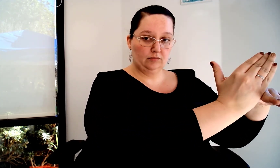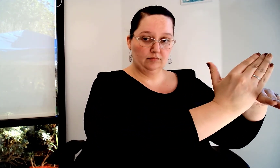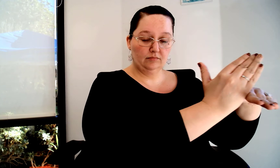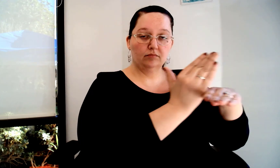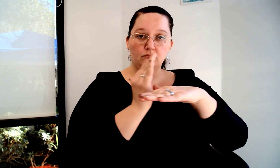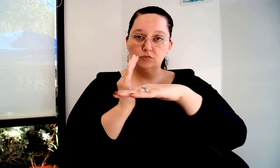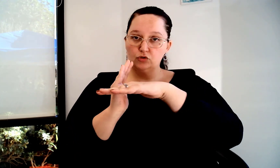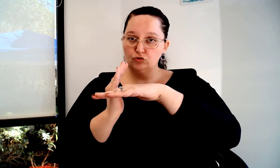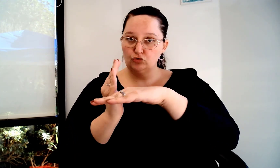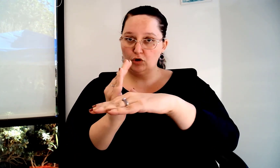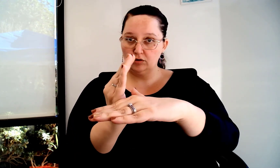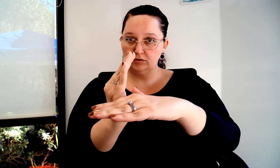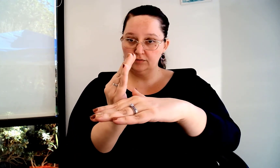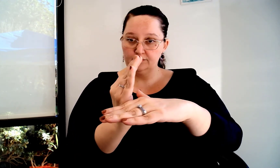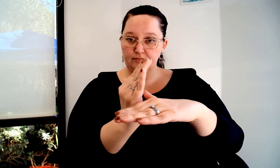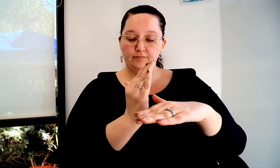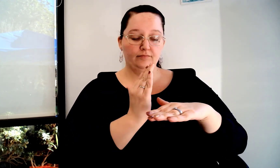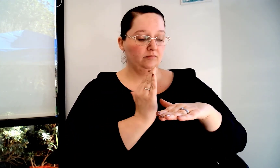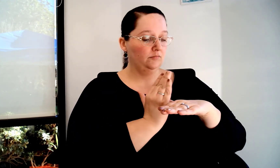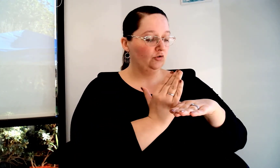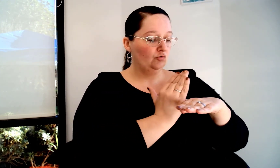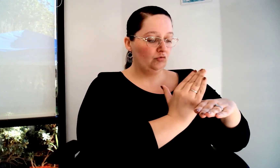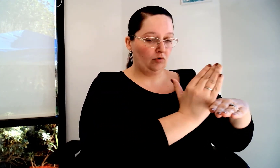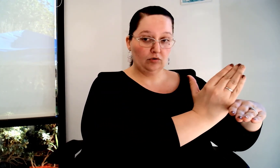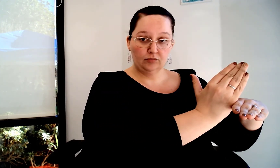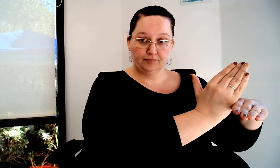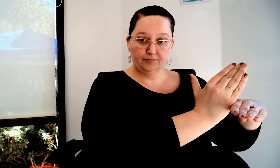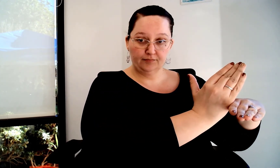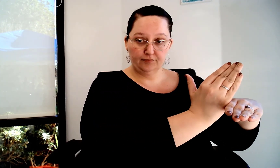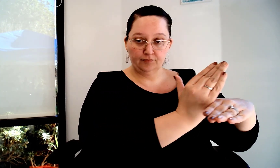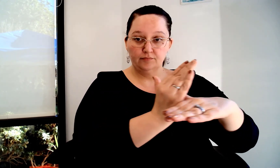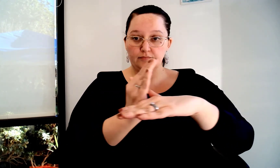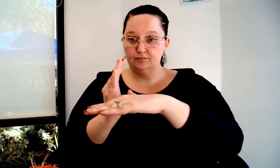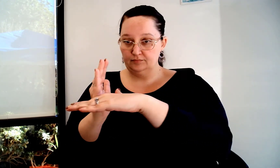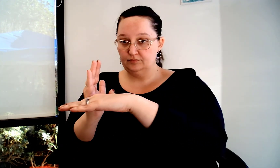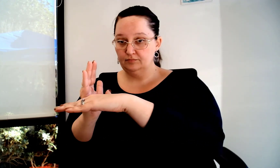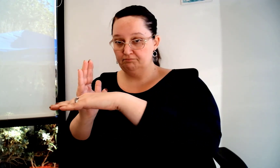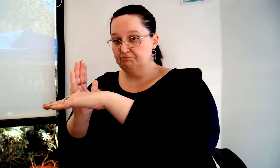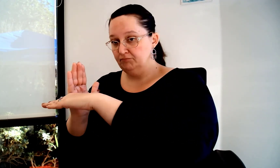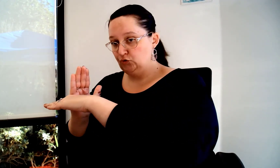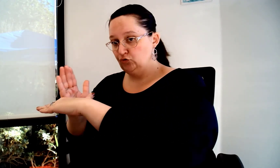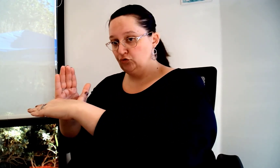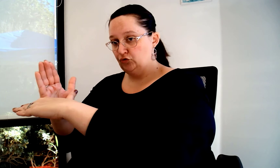Non-dominant, open B, palm down. Dominant, open B in the back, shark.